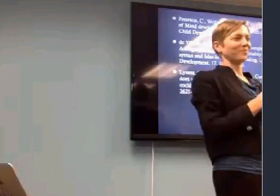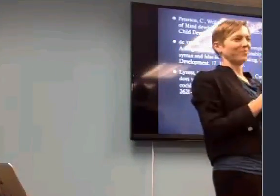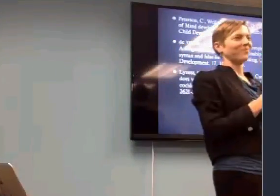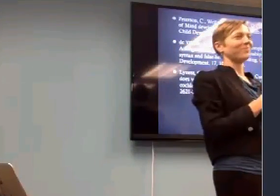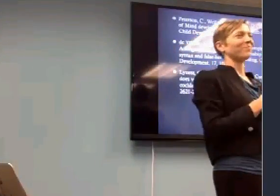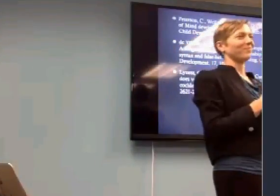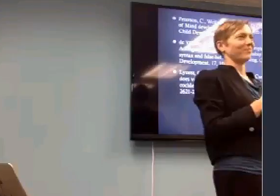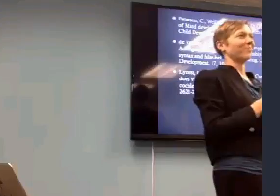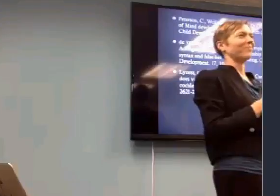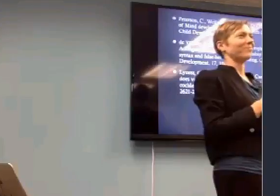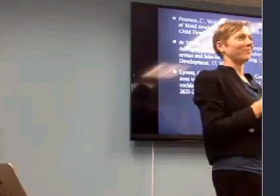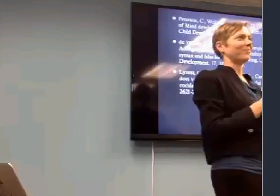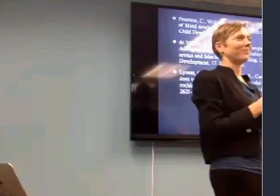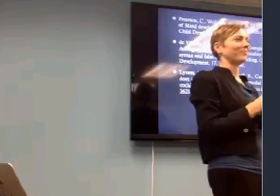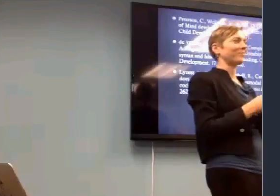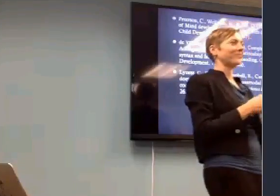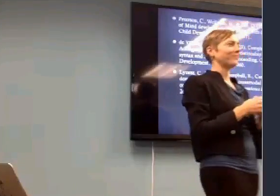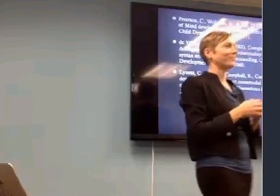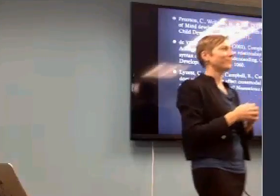Mm-hmm. We might have one more, but